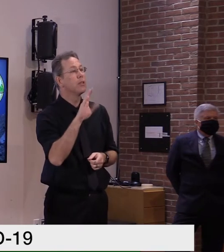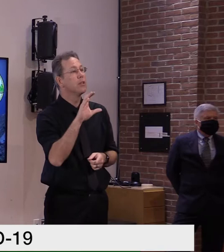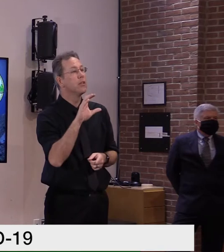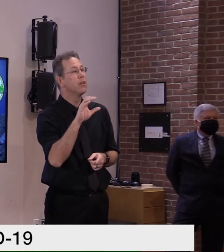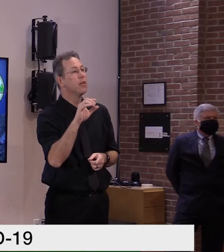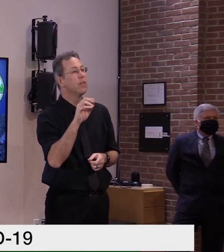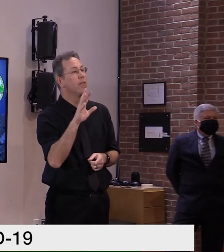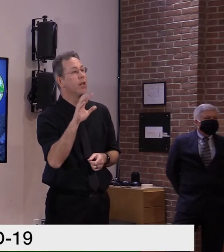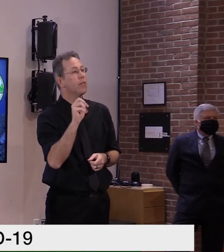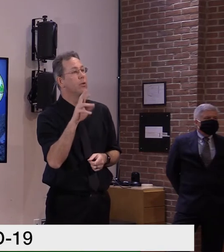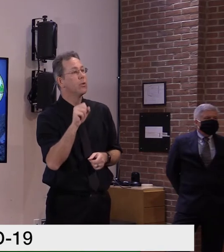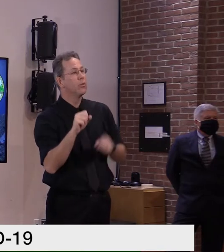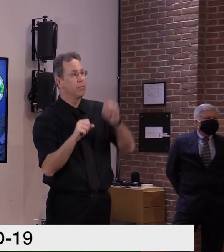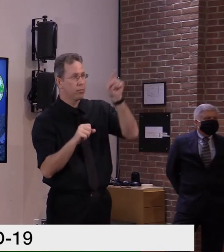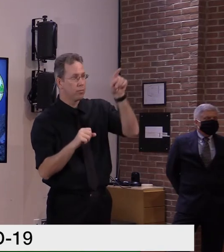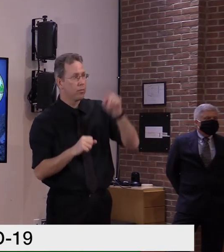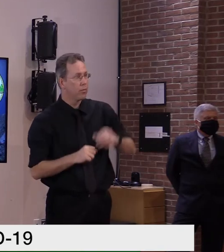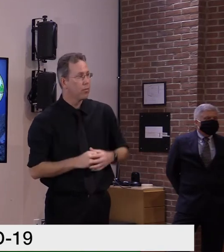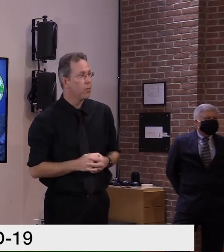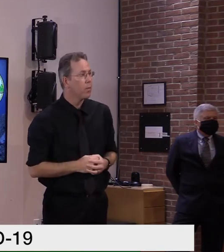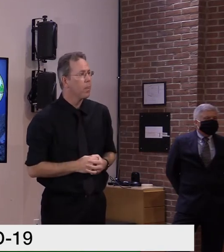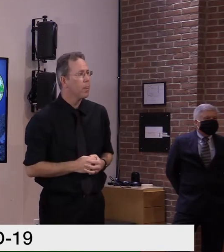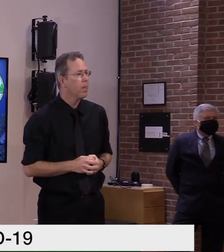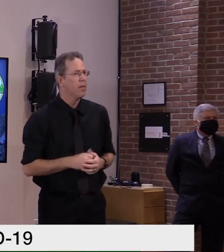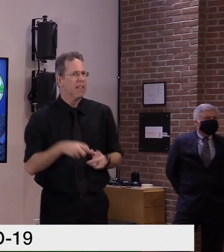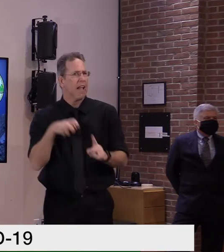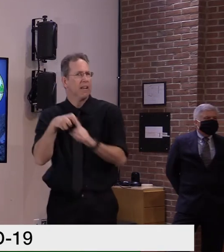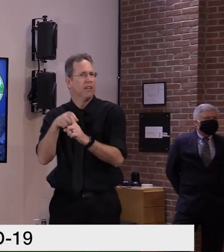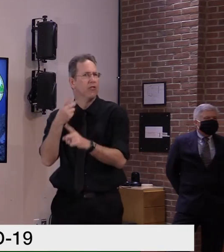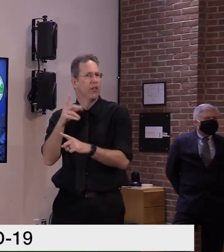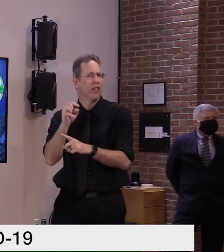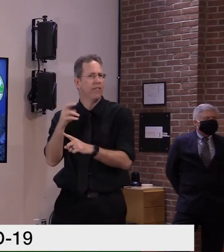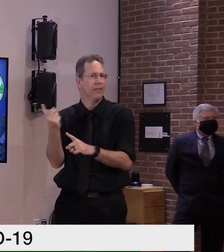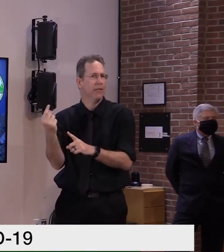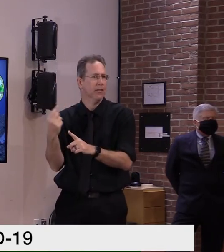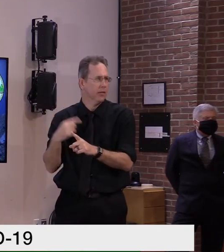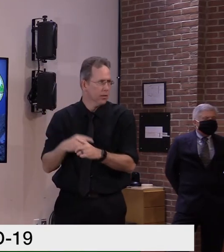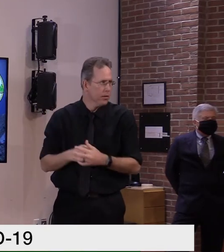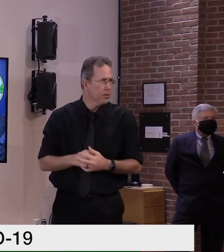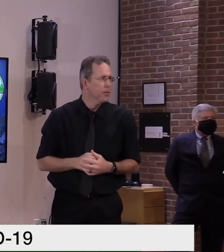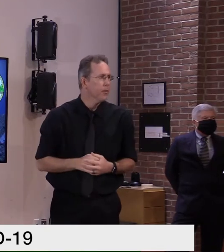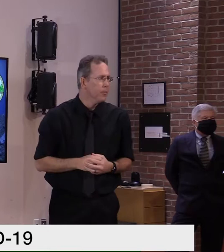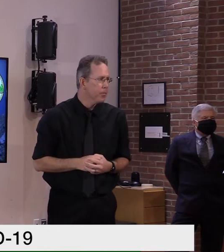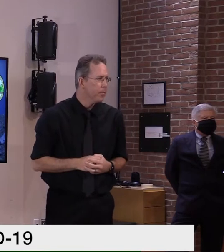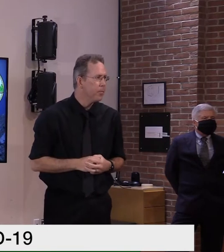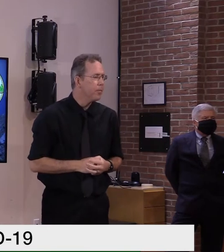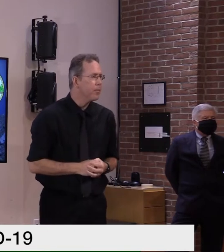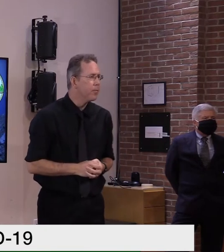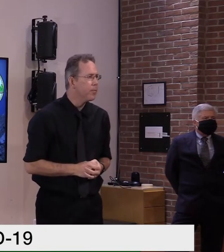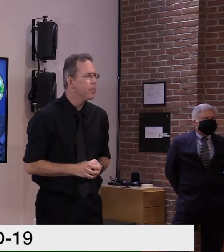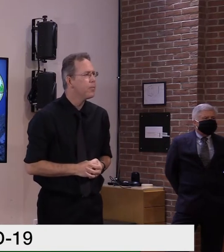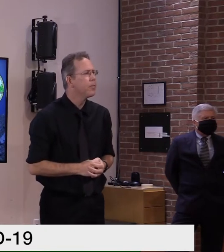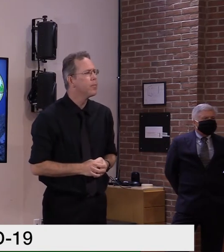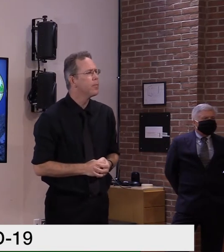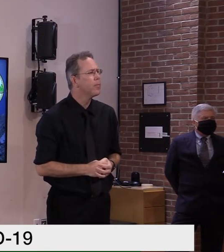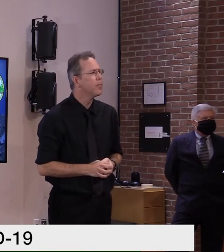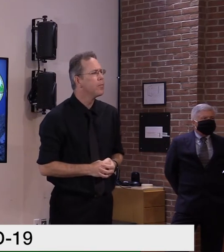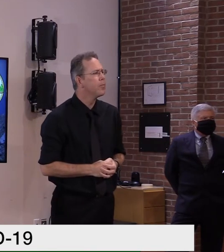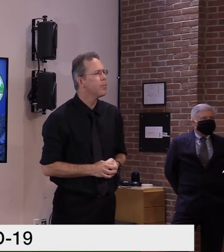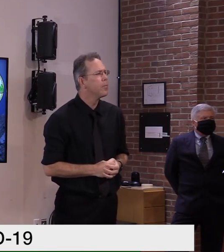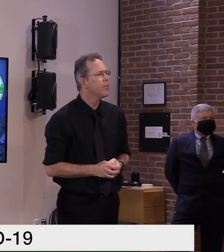This may also be for Dr. Levine or perhaps Secretary Smith. I know back in the spring there were some instances in long-term care facilities